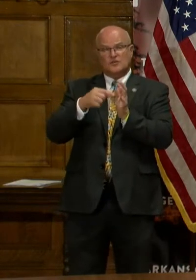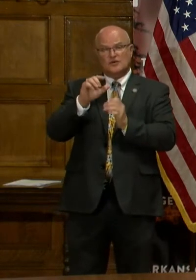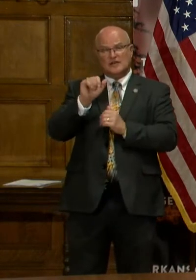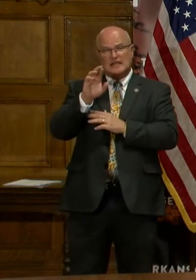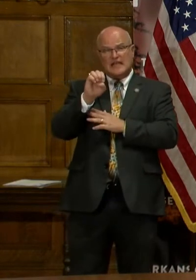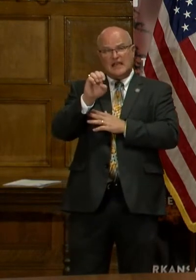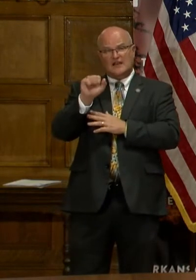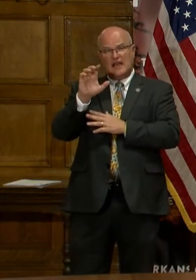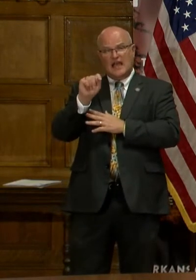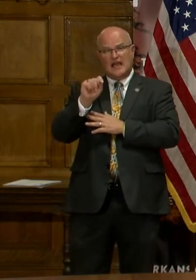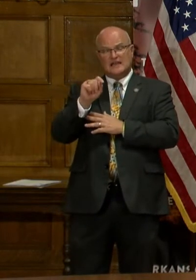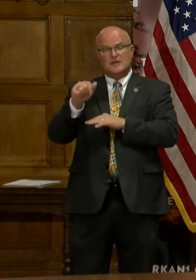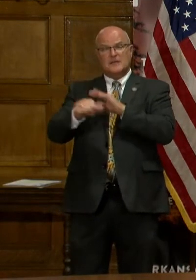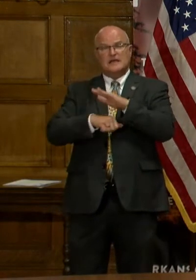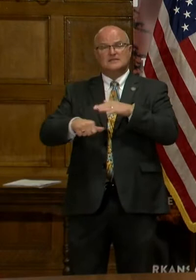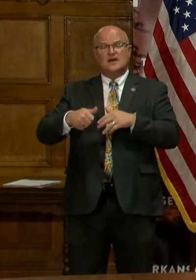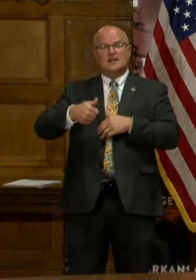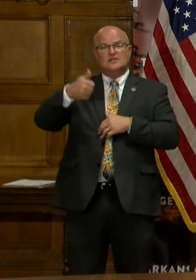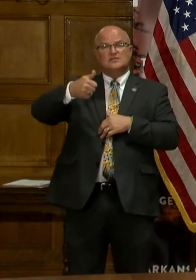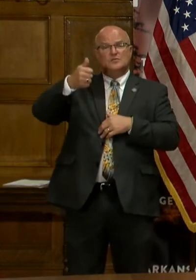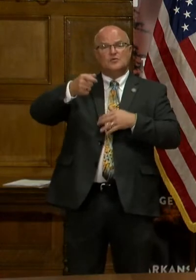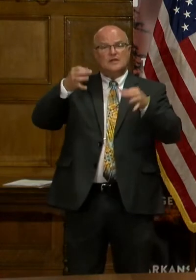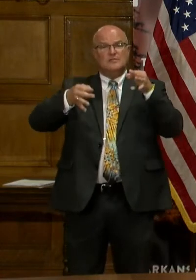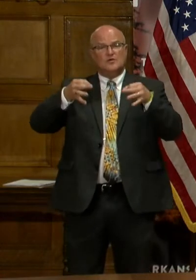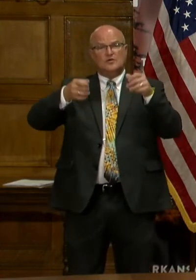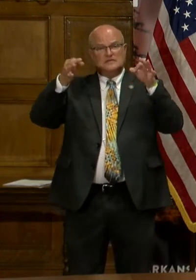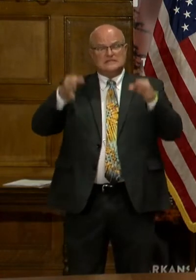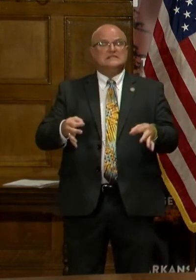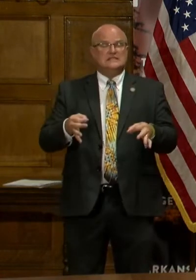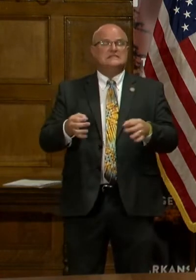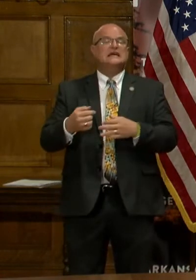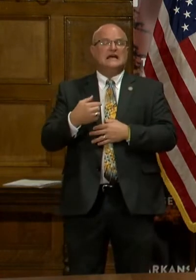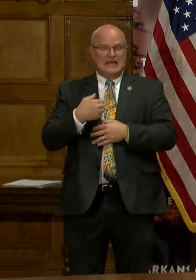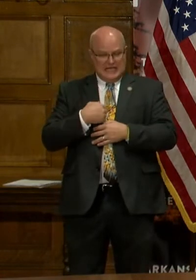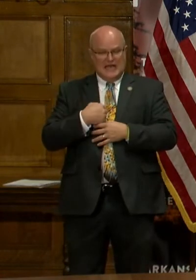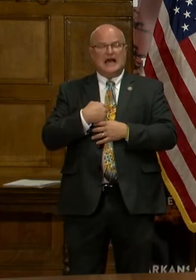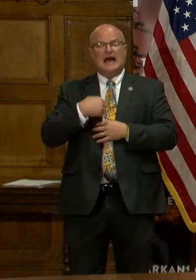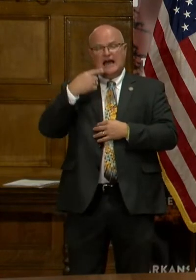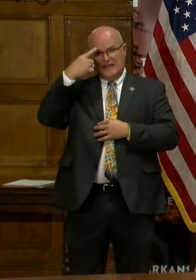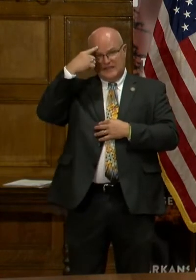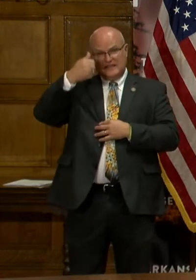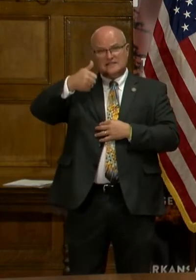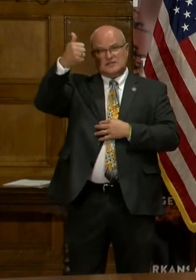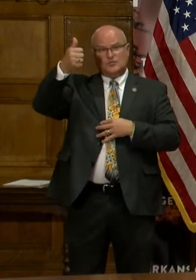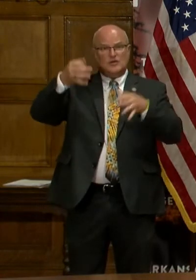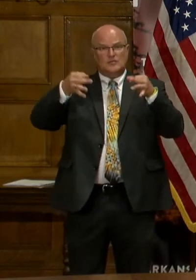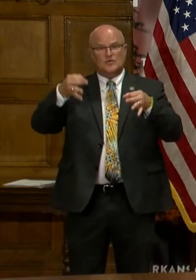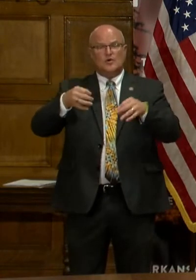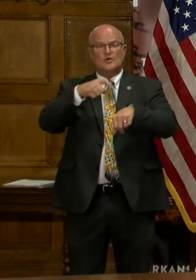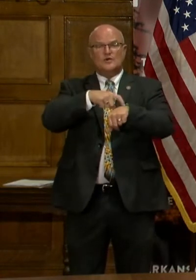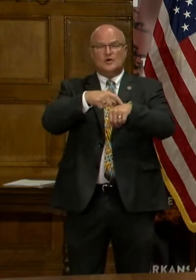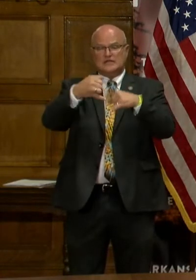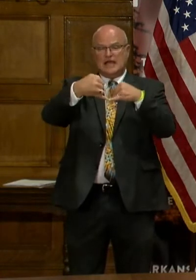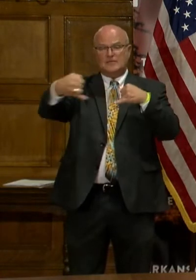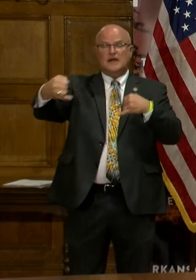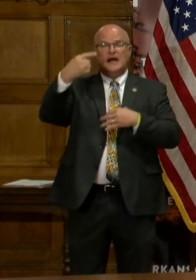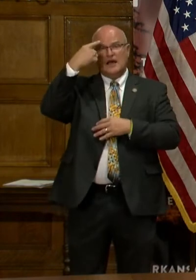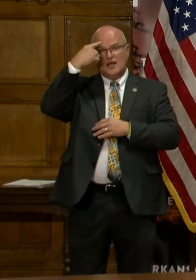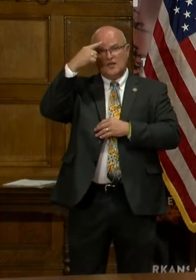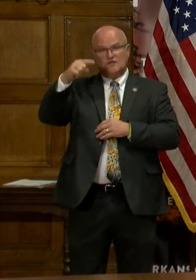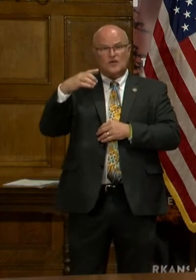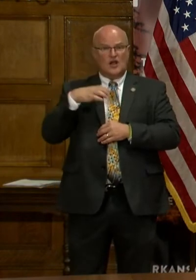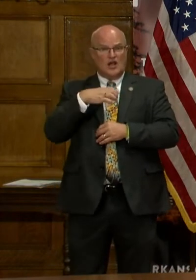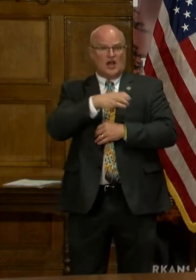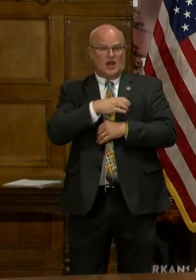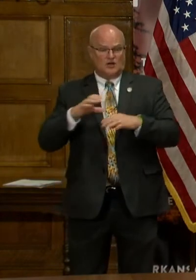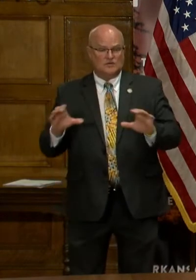upon a Supreme Court ruling, I have no doubt but that the Supreme Court will give a timeline for